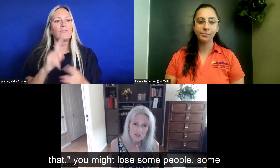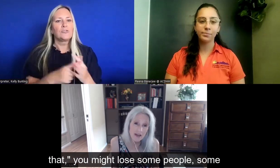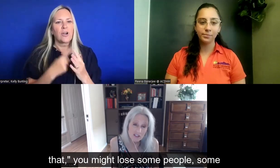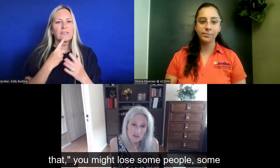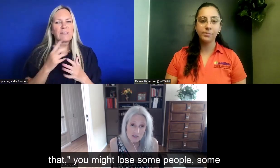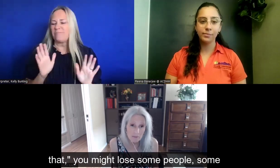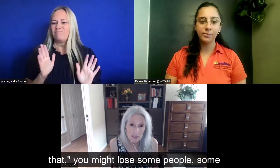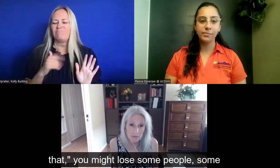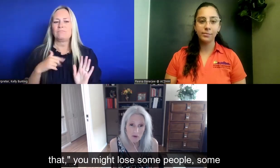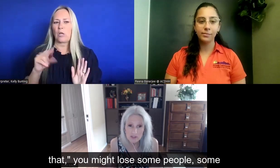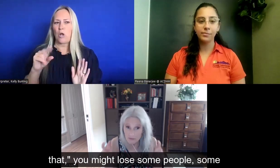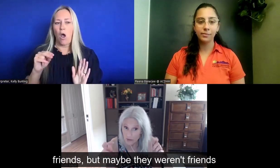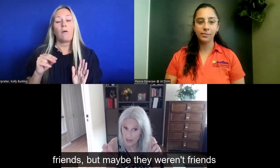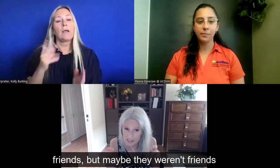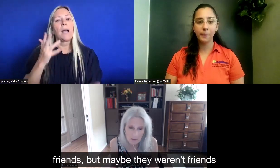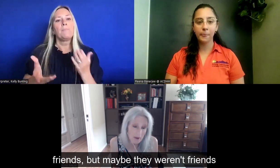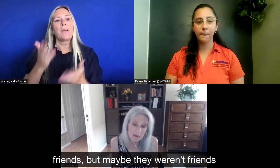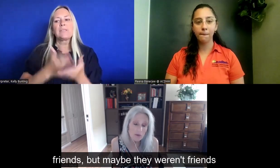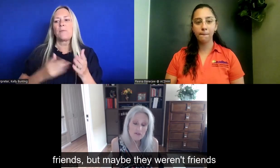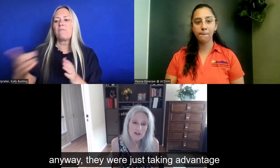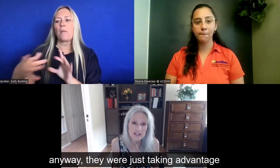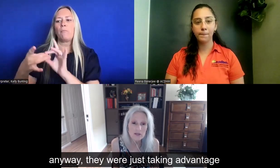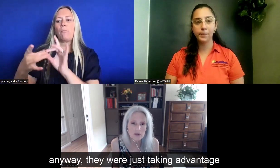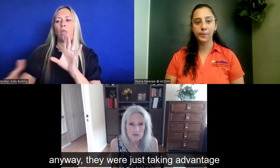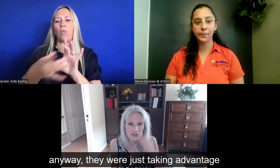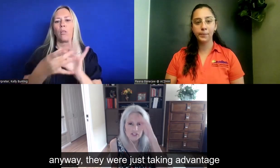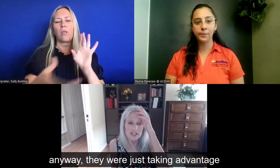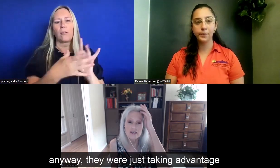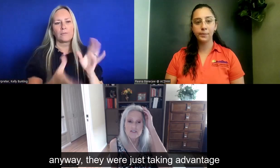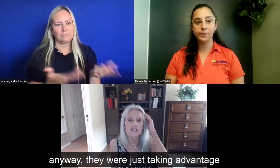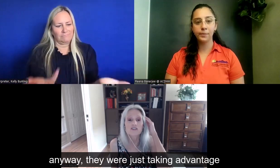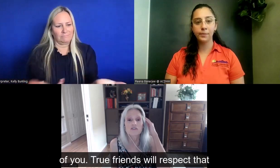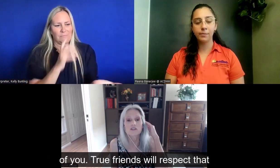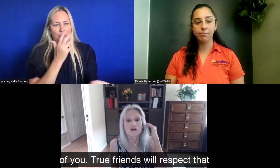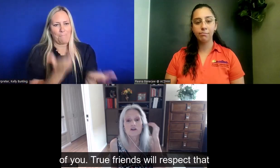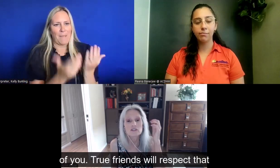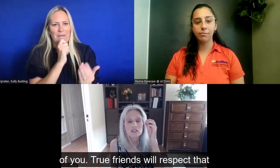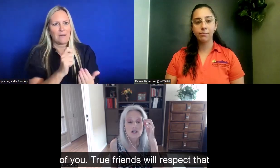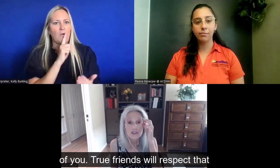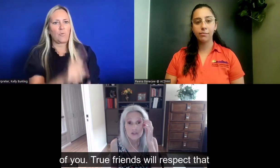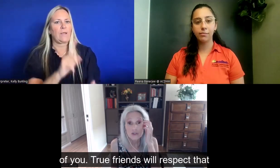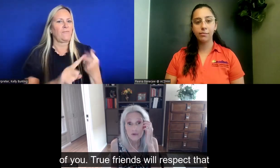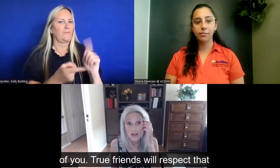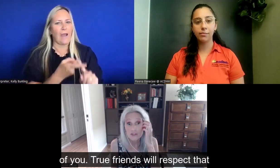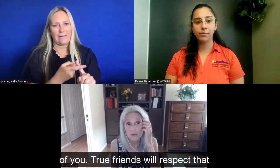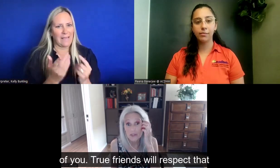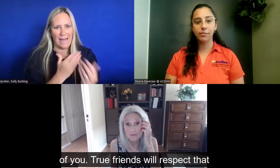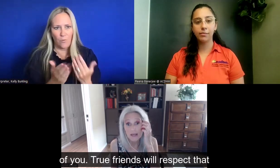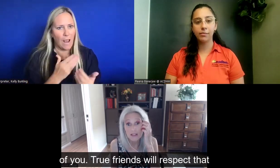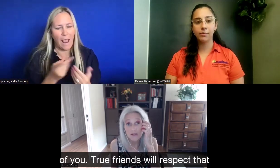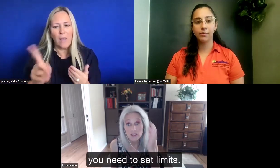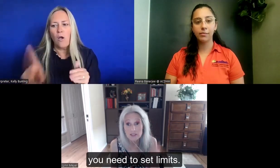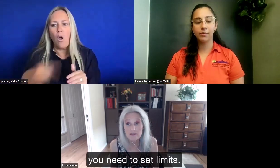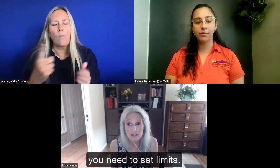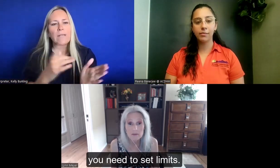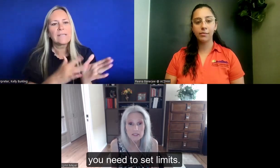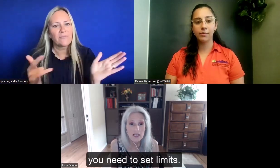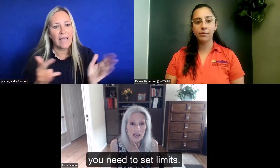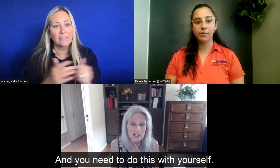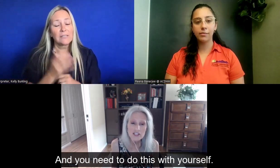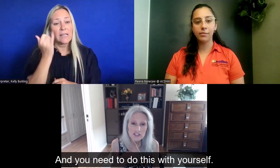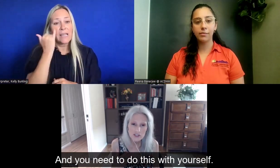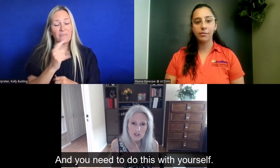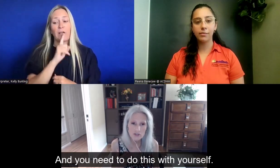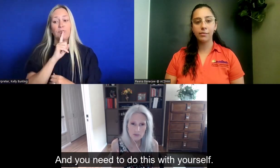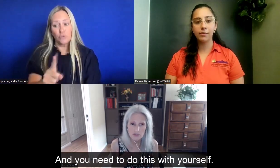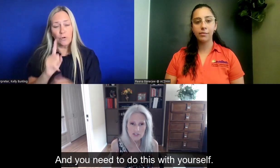do that, you might lose some people, some friends, but maybe they weren't friends anyway. They were just taking advantage of you, True friends will respect that you need to set limits.